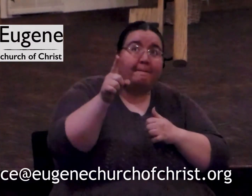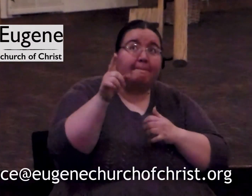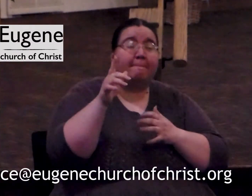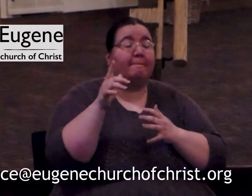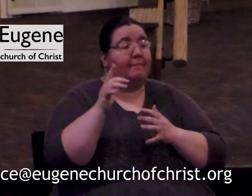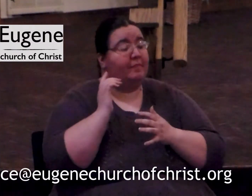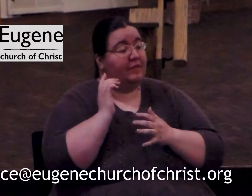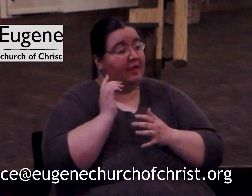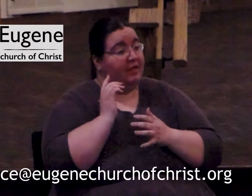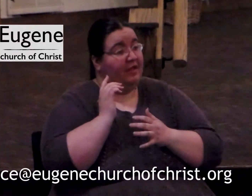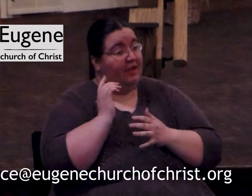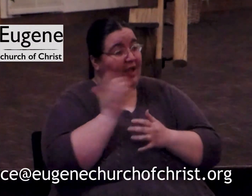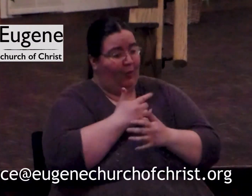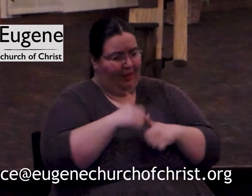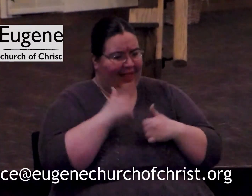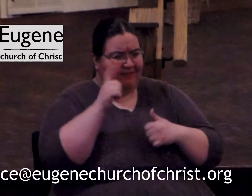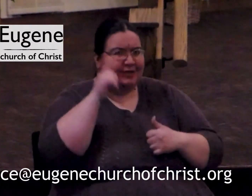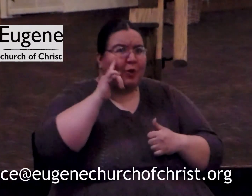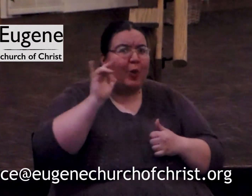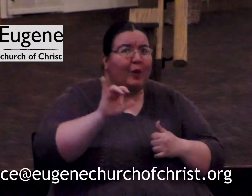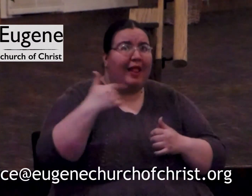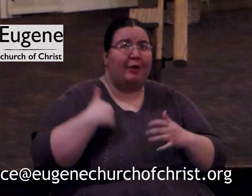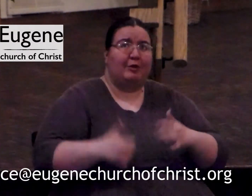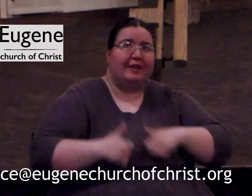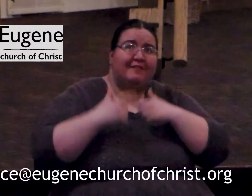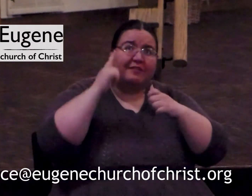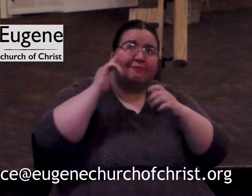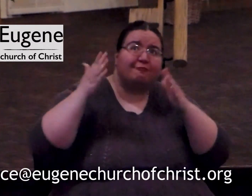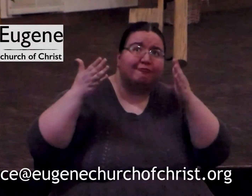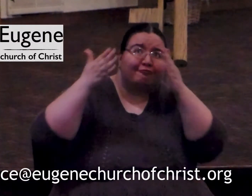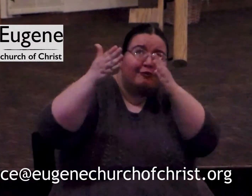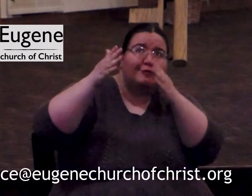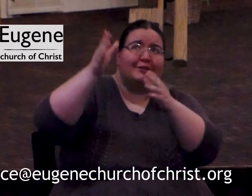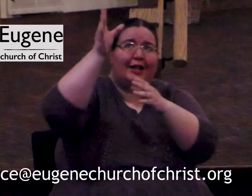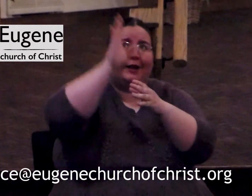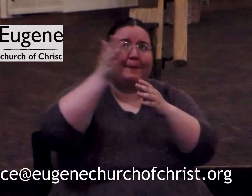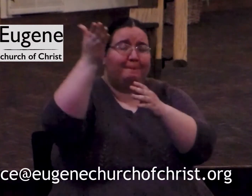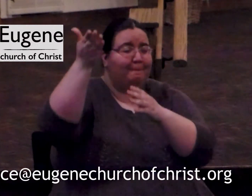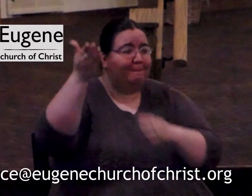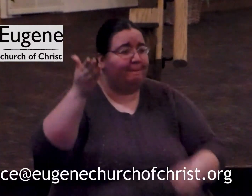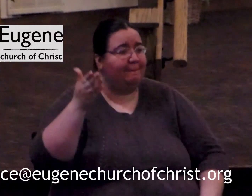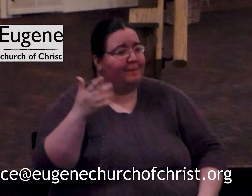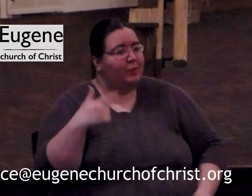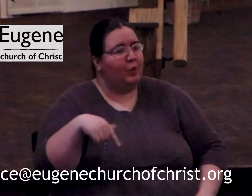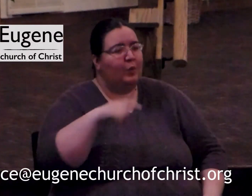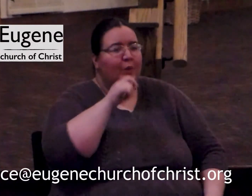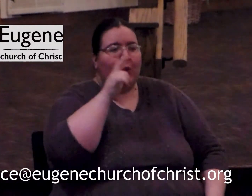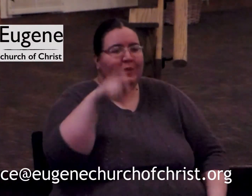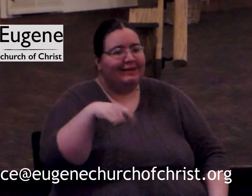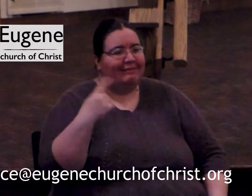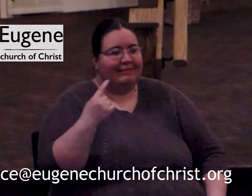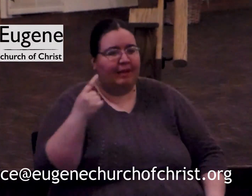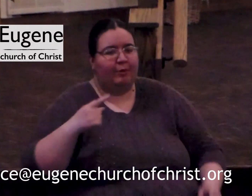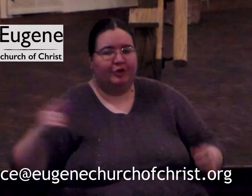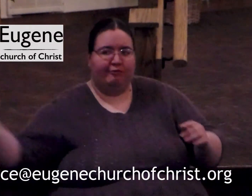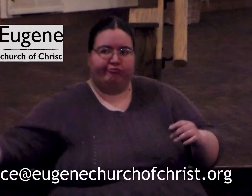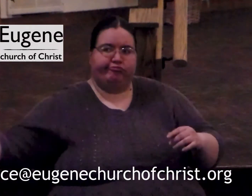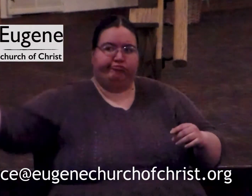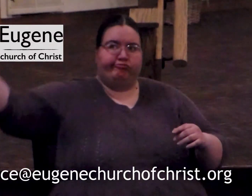Christ, who've decided to live our lives for Him, our lives need to start looking like lives lived for Him. We don't need to wait to